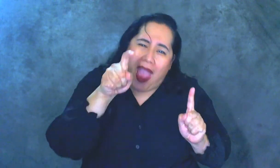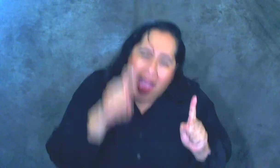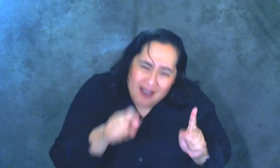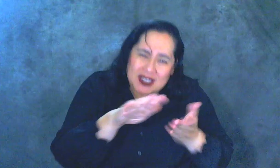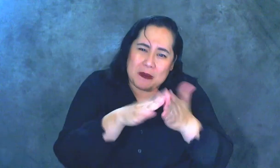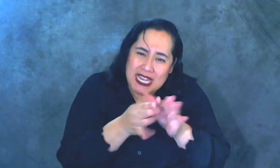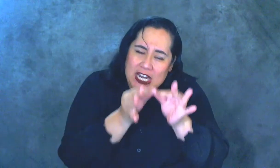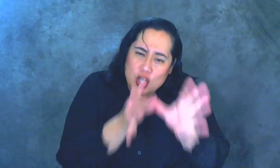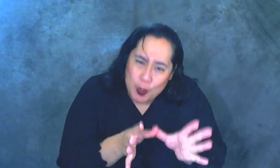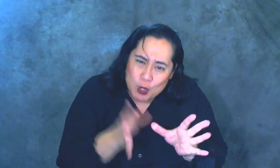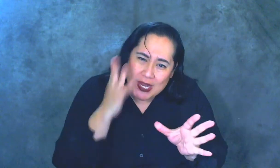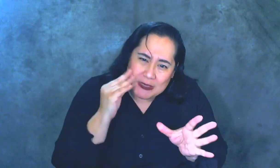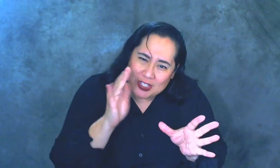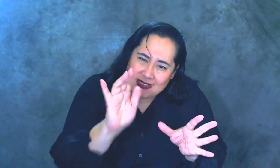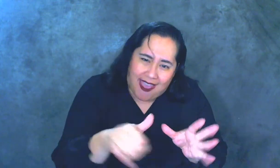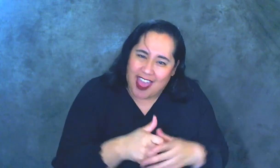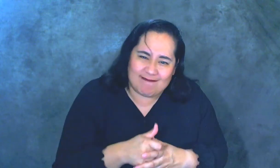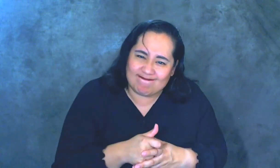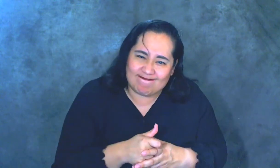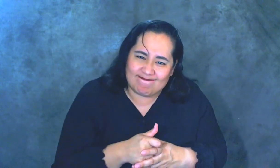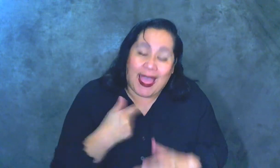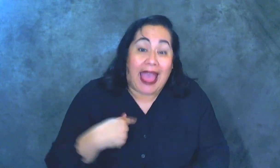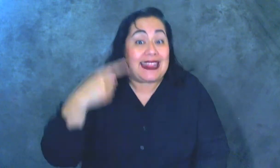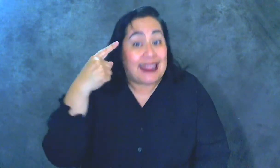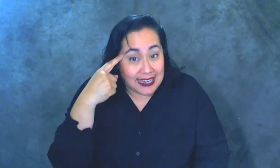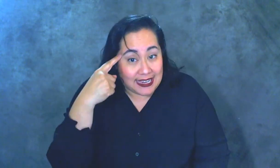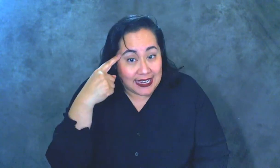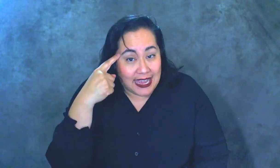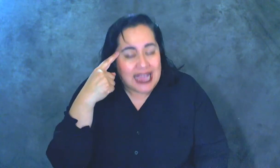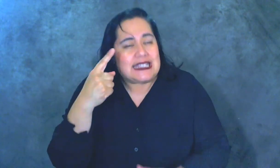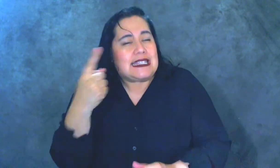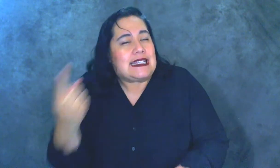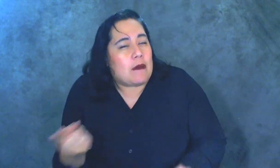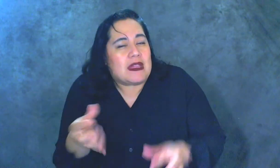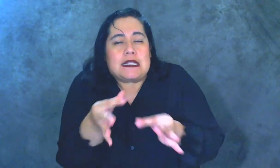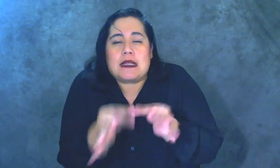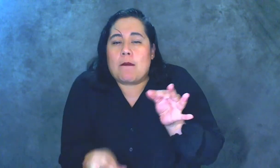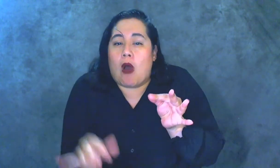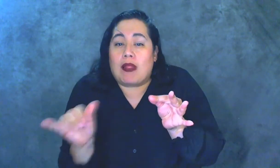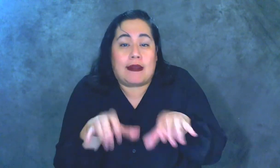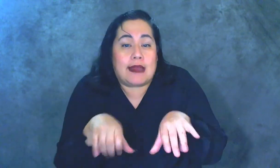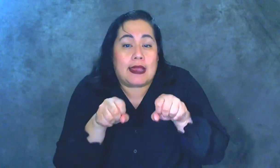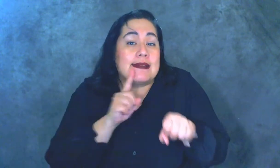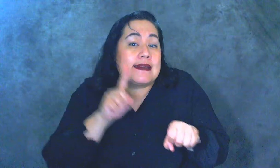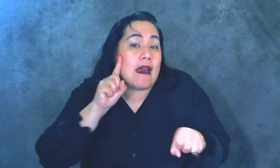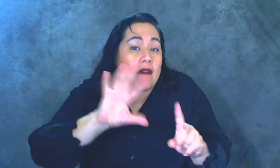to experience that. I think something simple like taking deaf culture